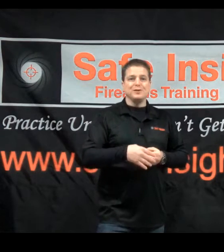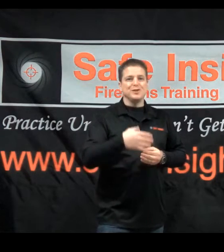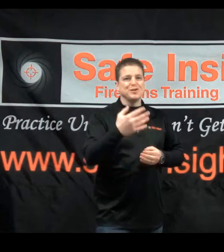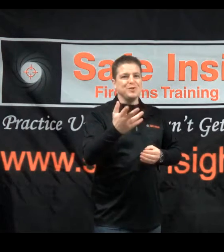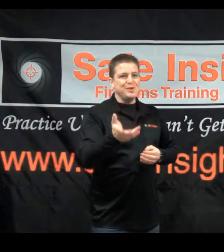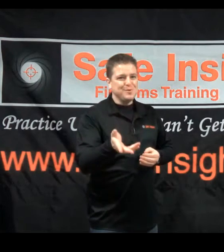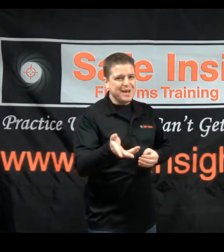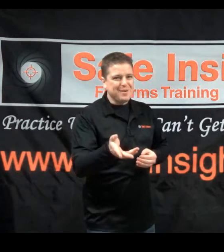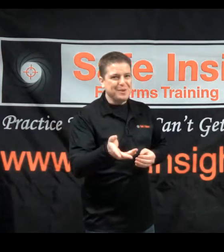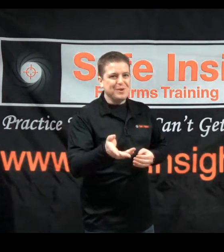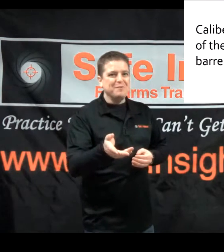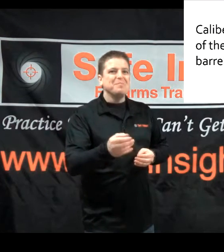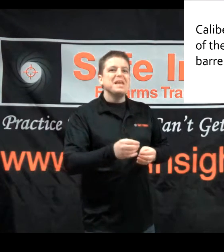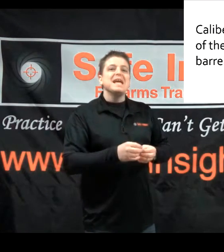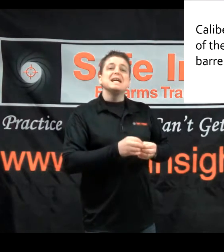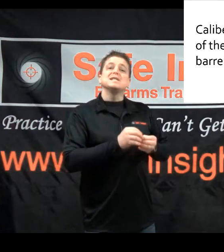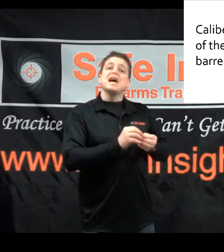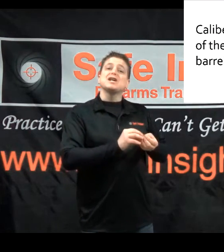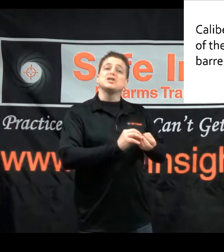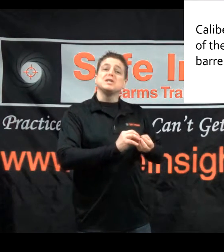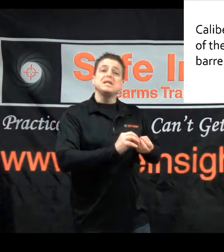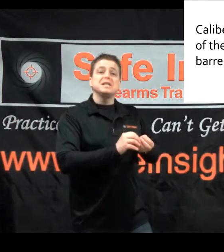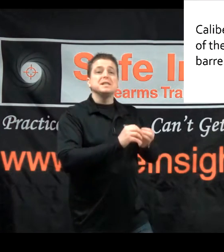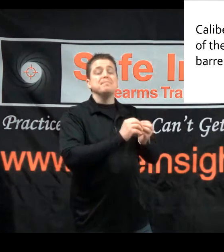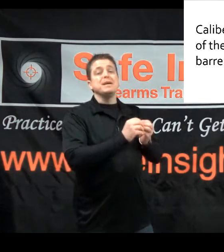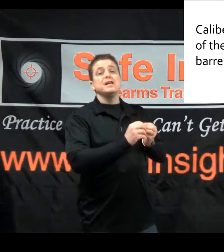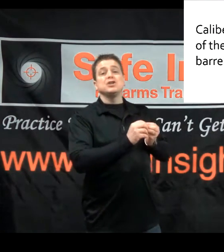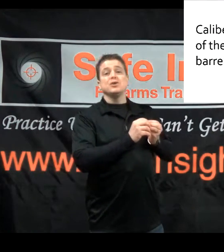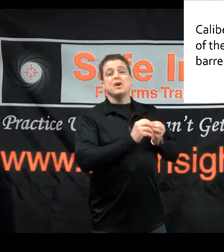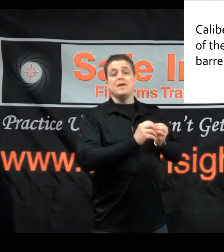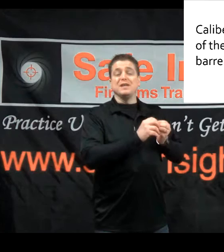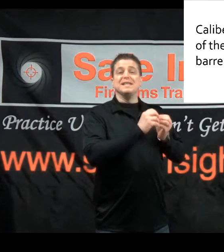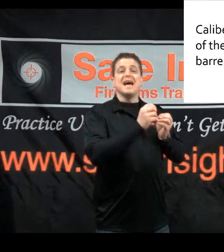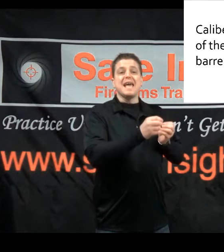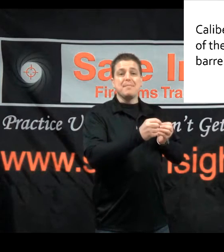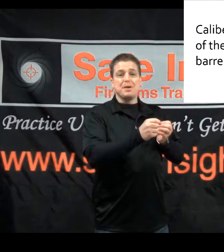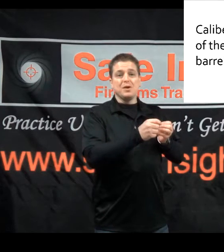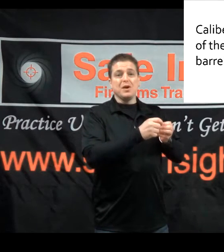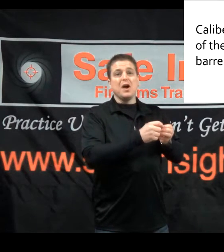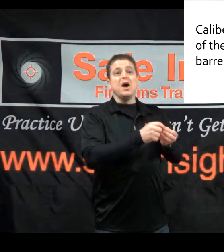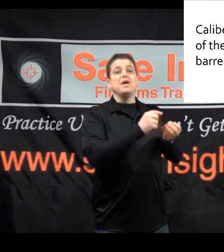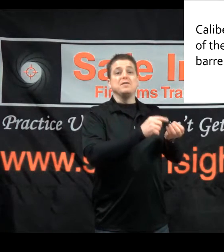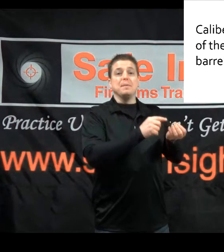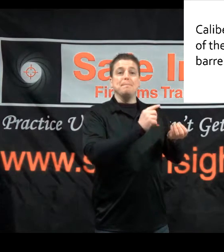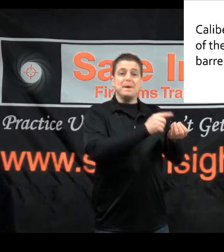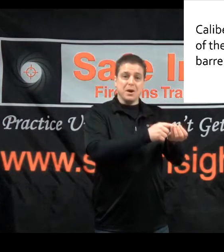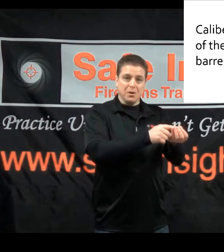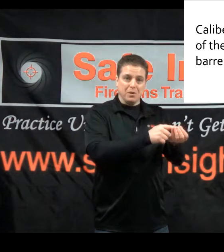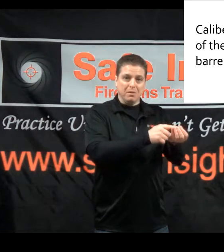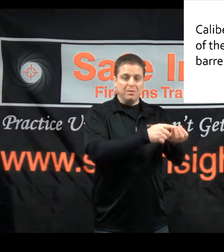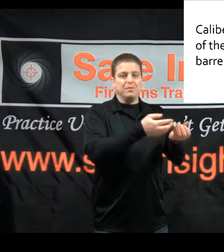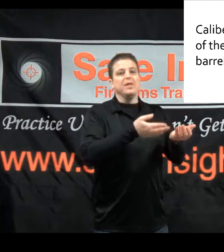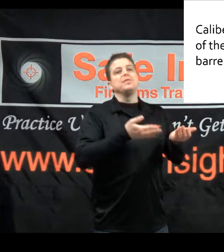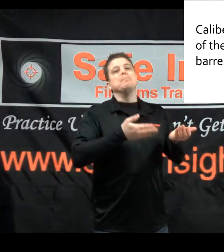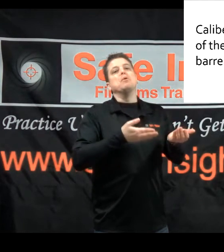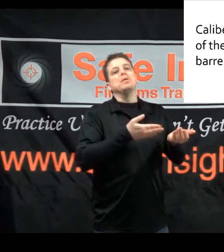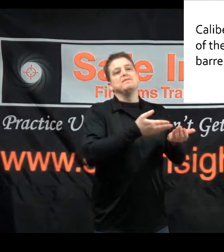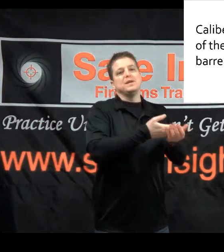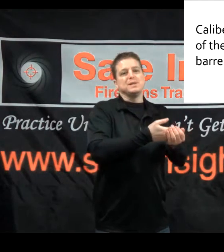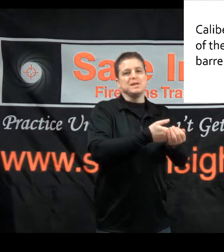so you now know, it's actually the measure of the diameter of the barrel that the bullet fits